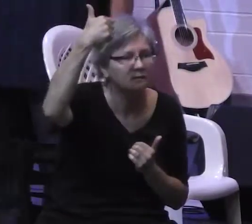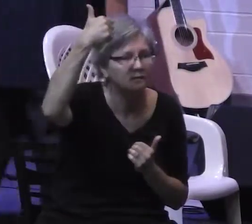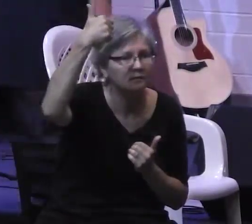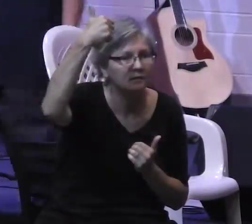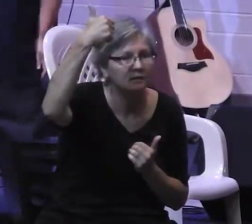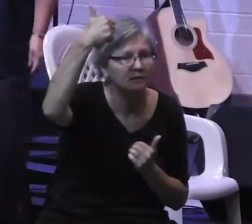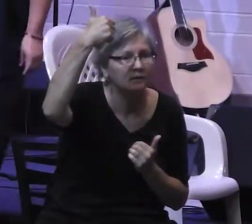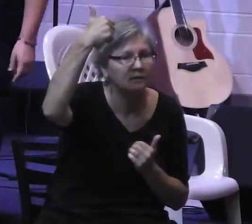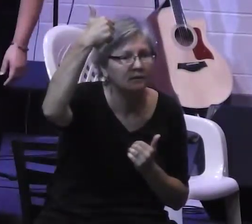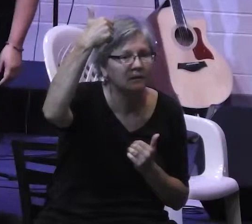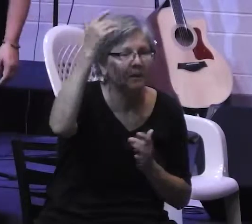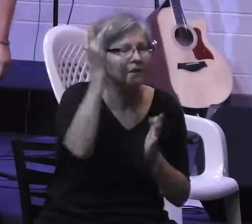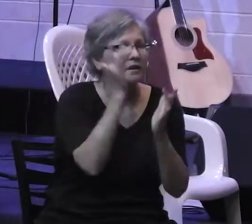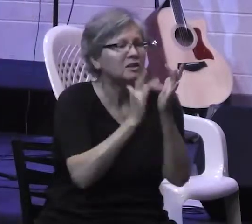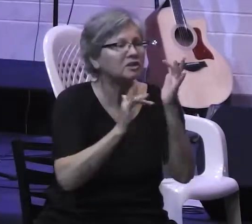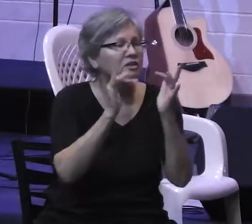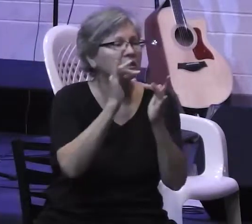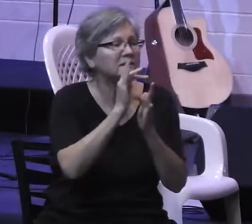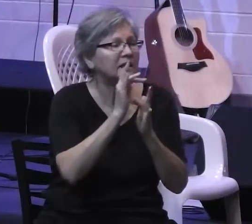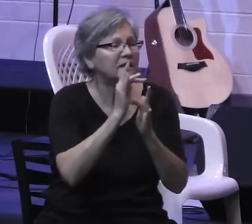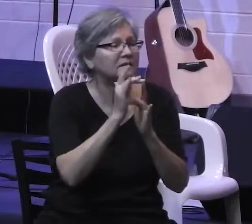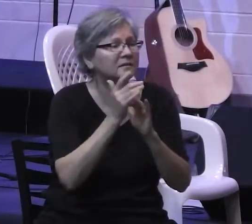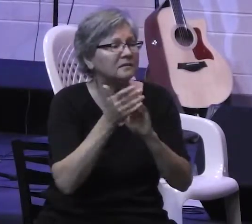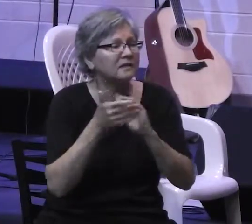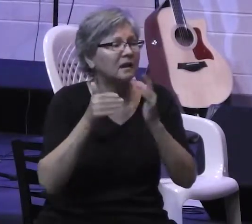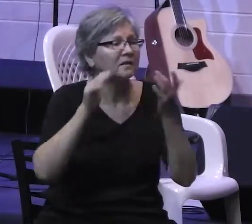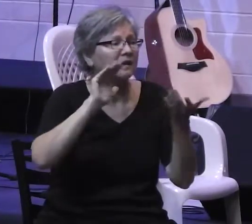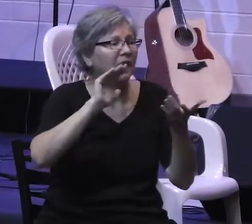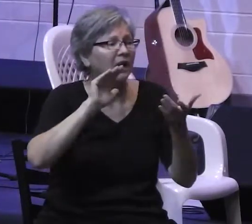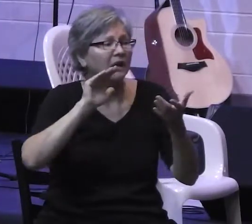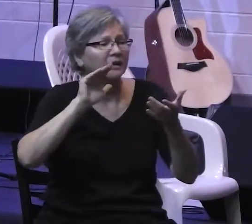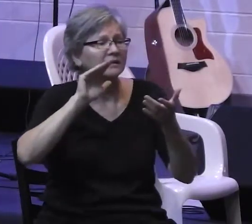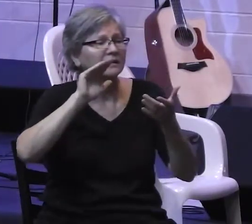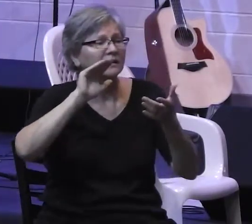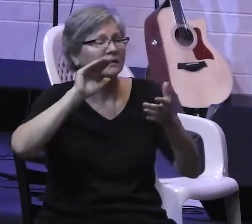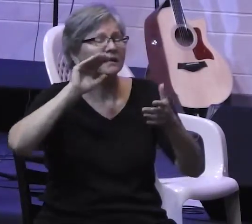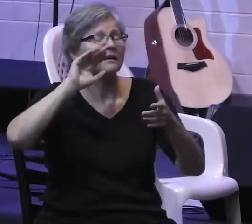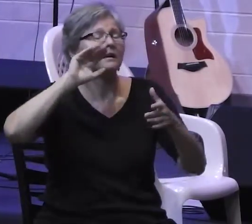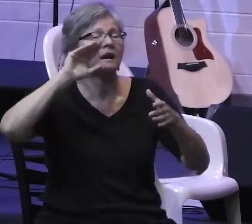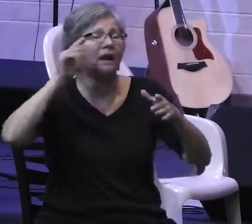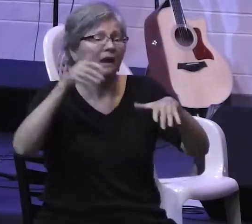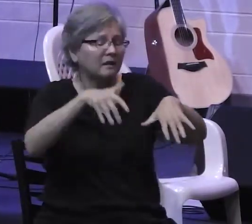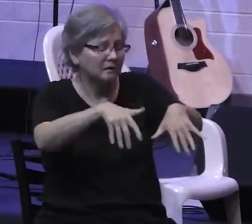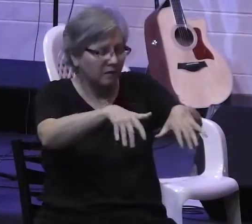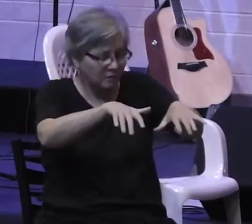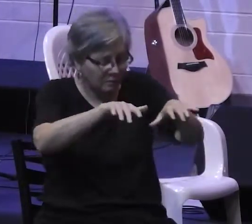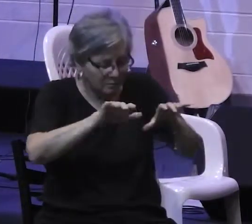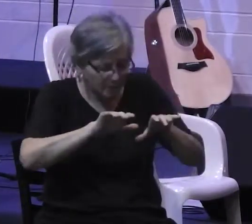And there's Jesus going into the grave where God shouldn't be, but paying